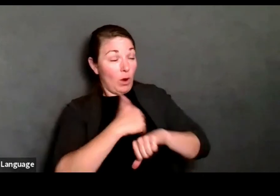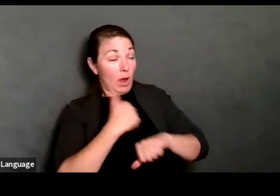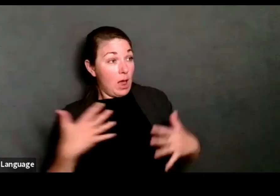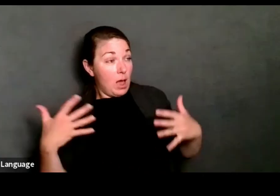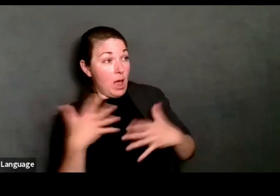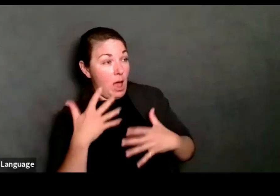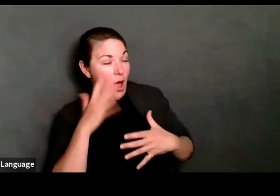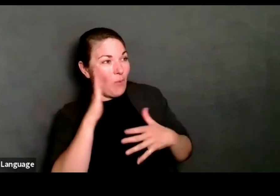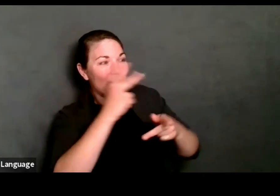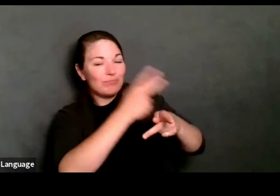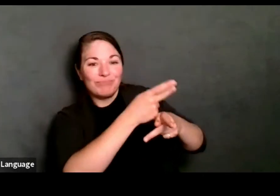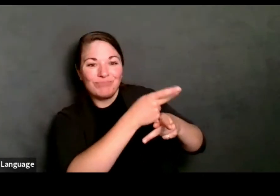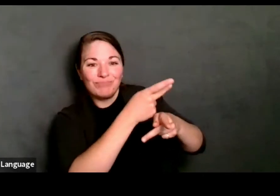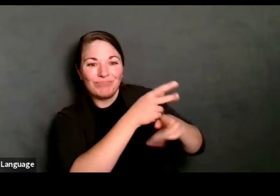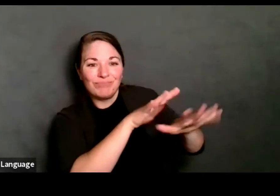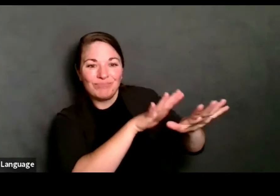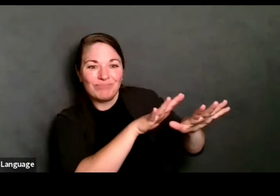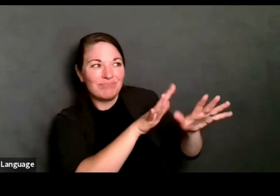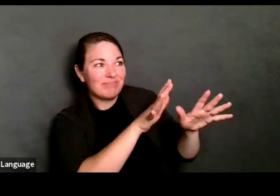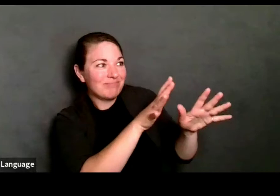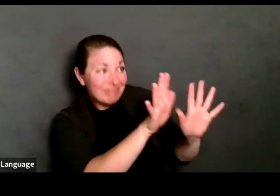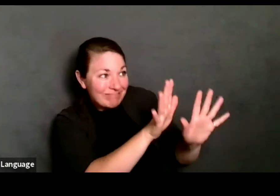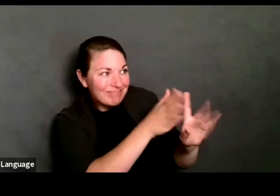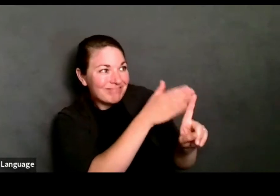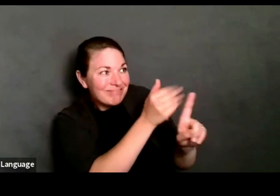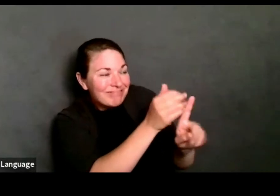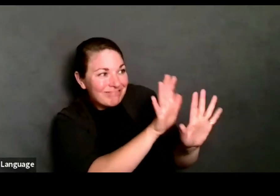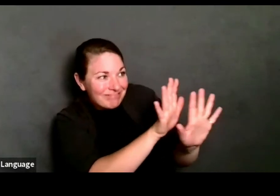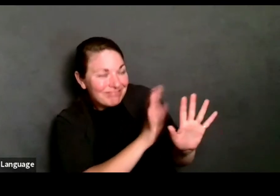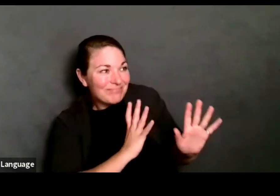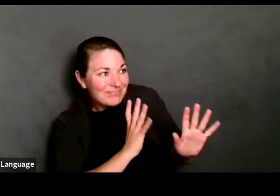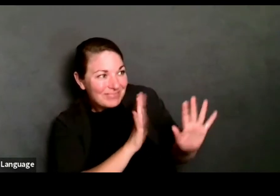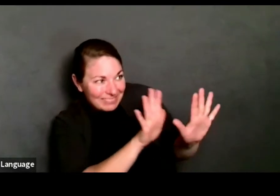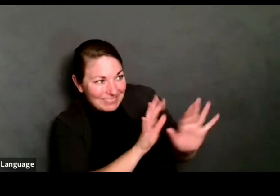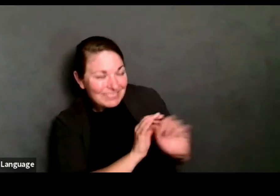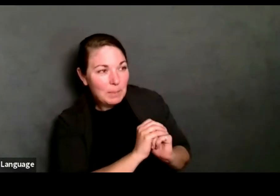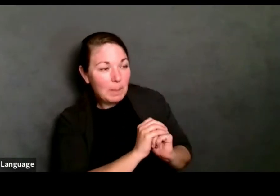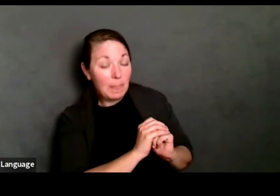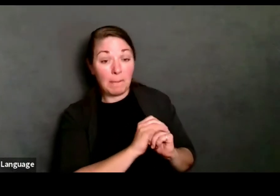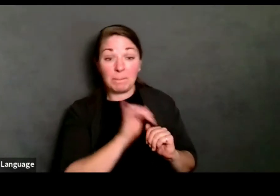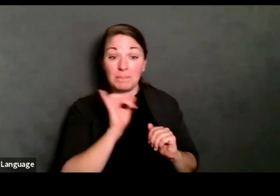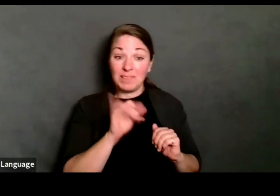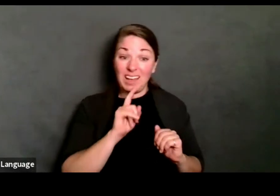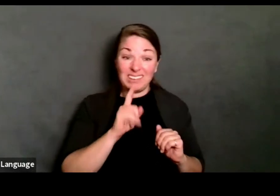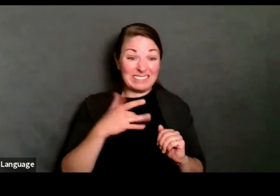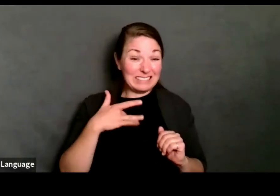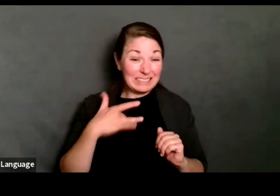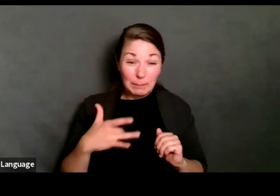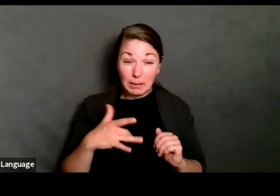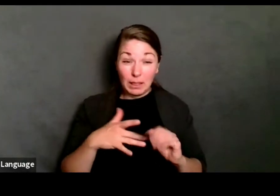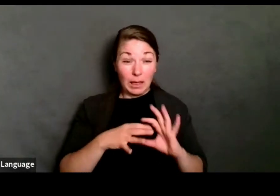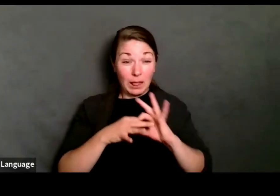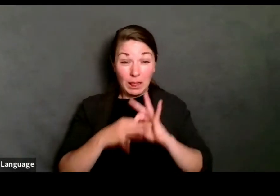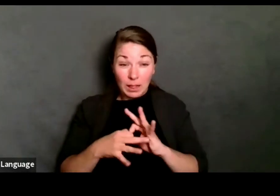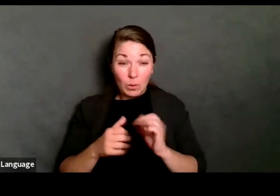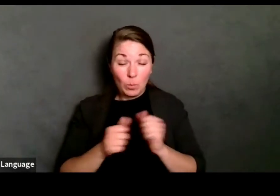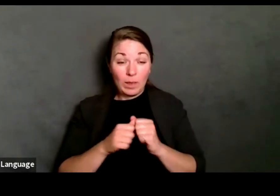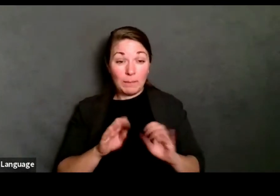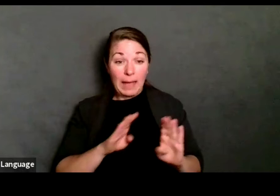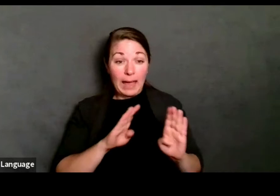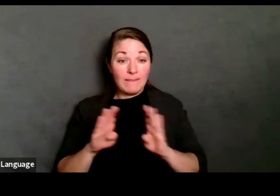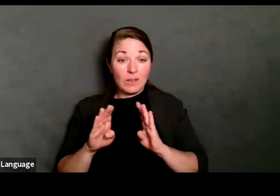That instinct to please can, for many abuse survivors, become so deeply embedded in their behavior that it